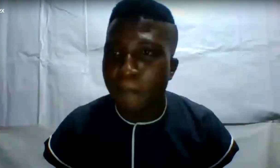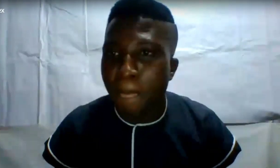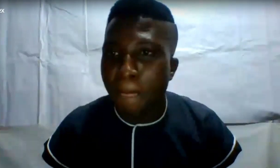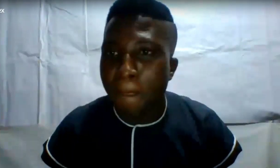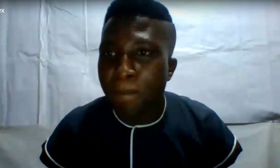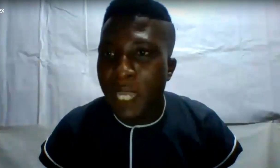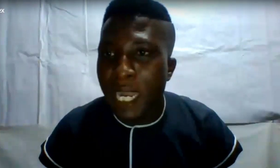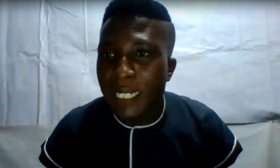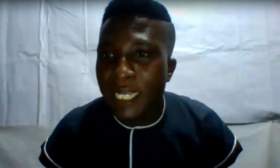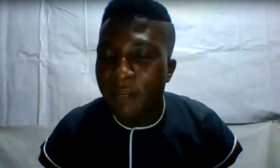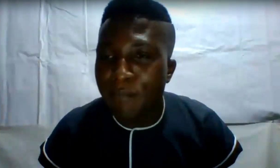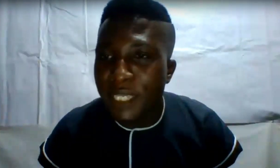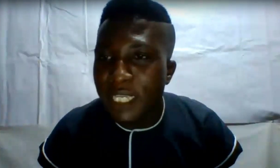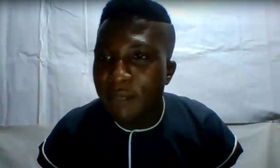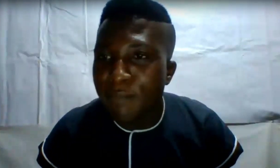Adekambi Mercy.